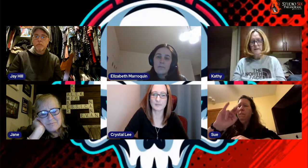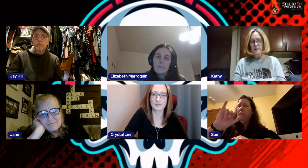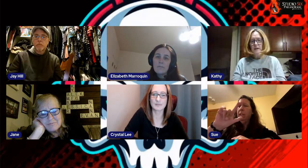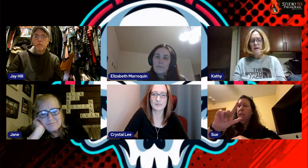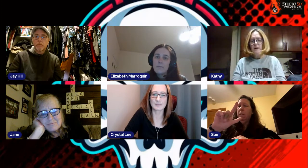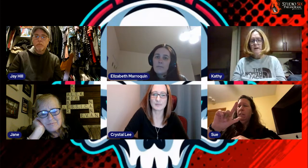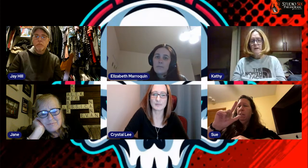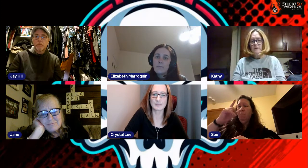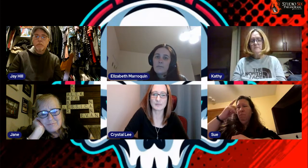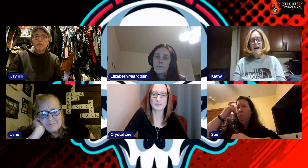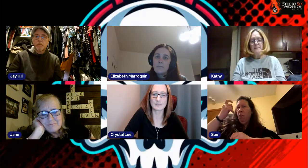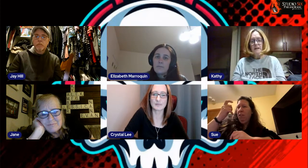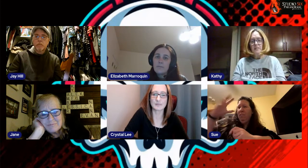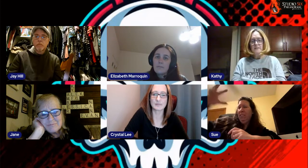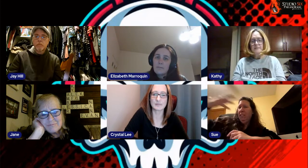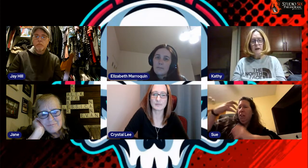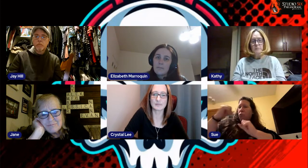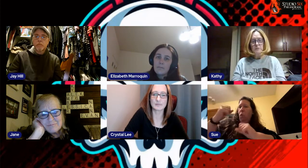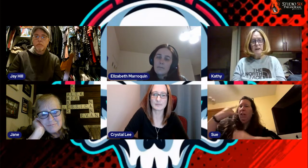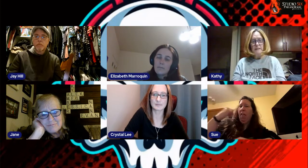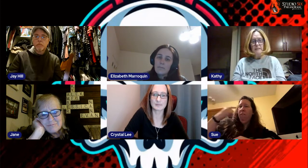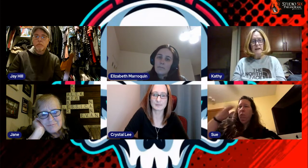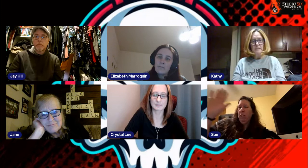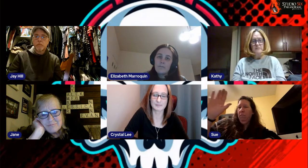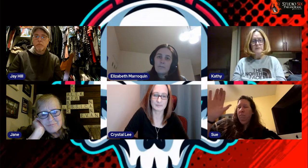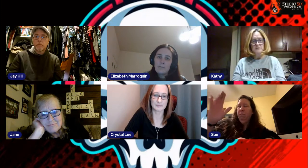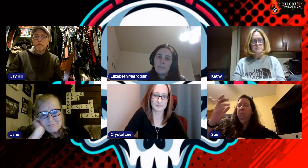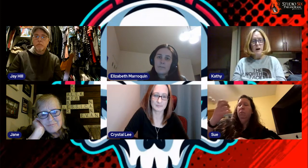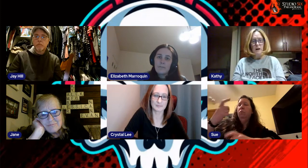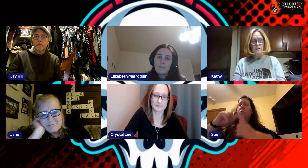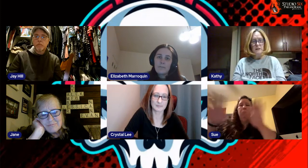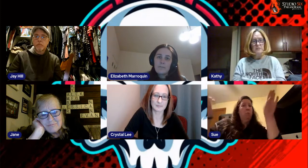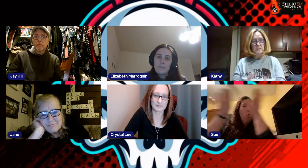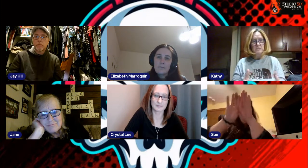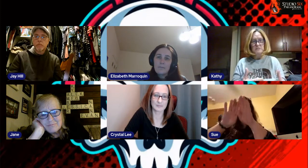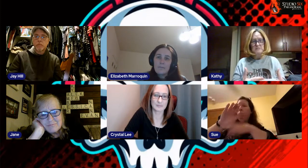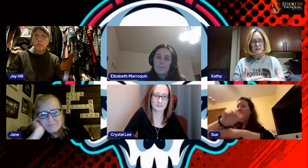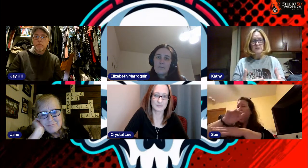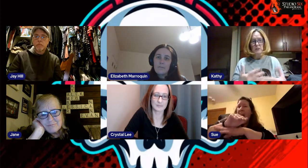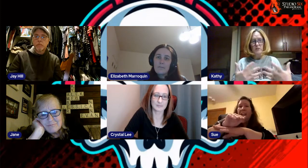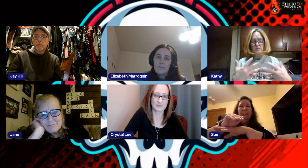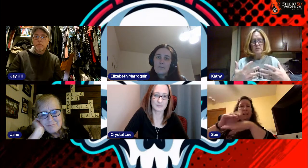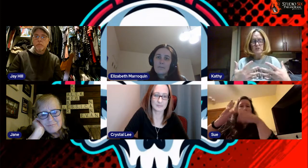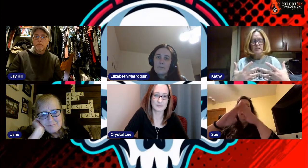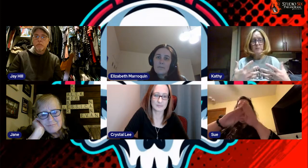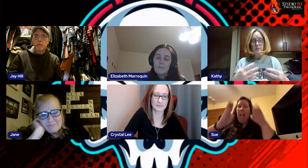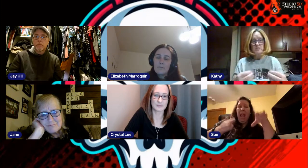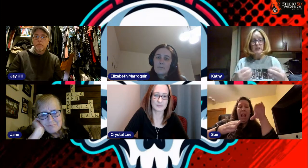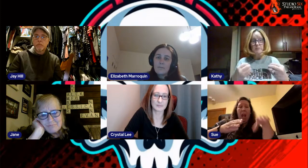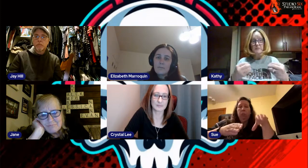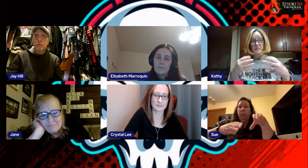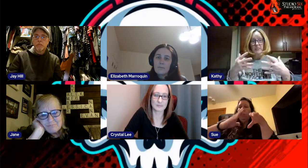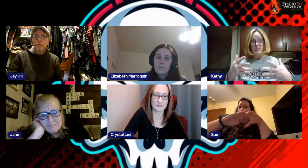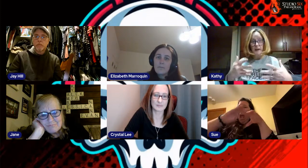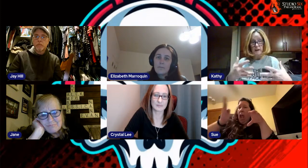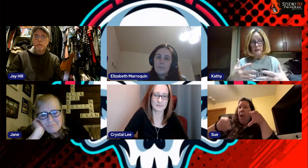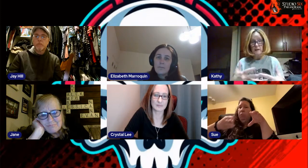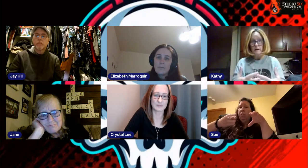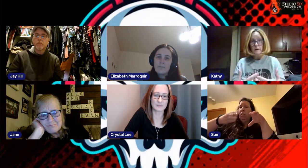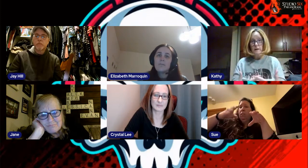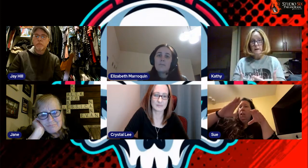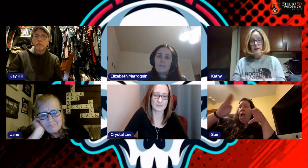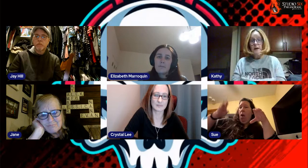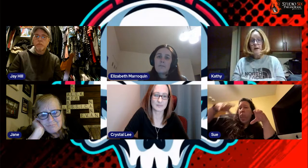shade. Vinyl type shading, like it's very strong to the sun. That's talking about the shade being very thick.